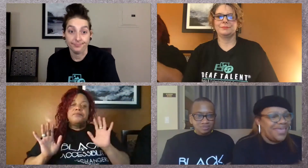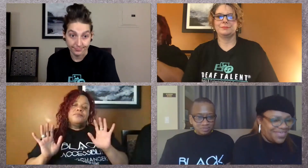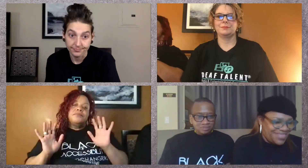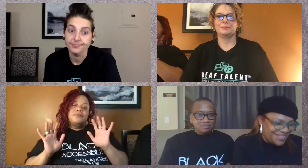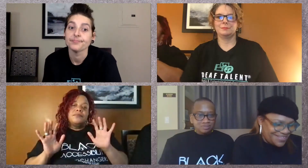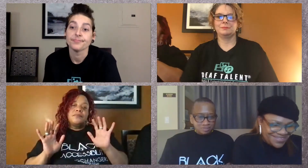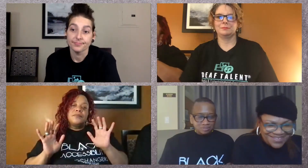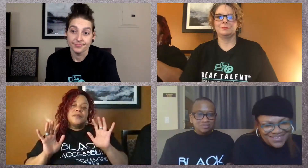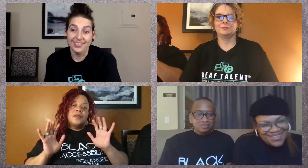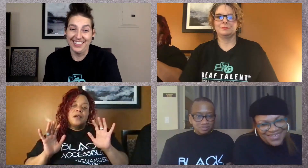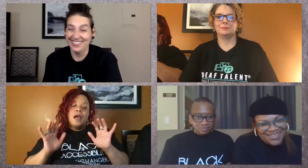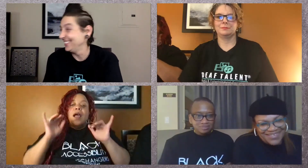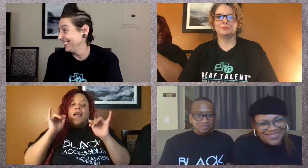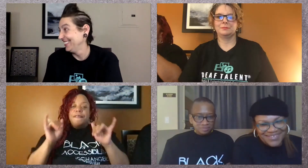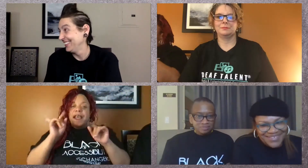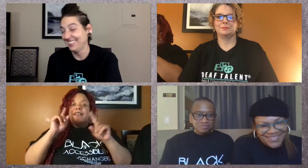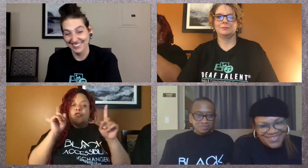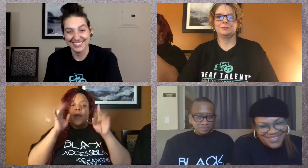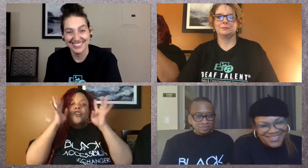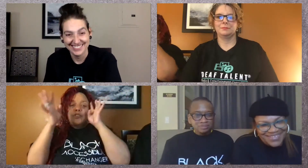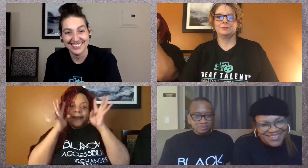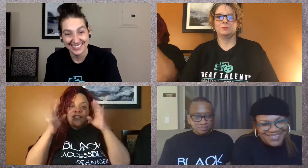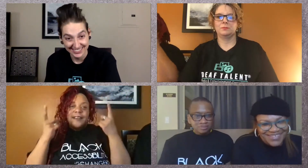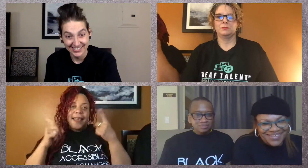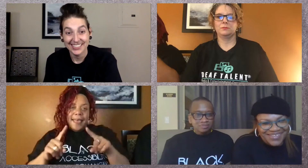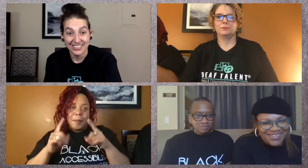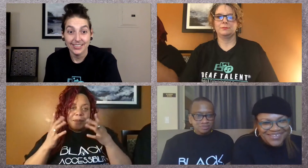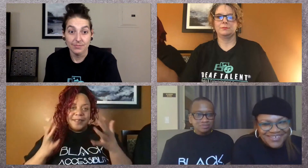And having windows of opportunity closed.